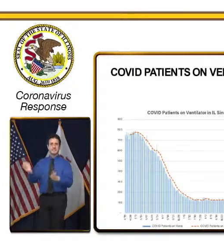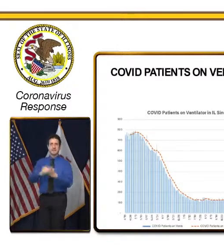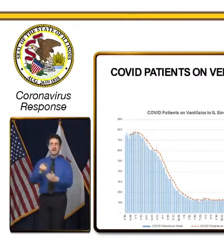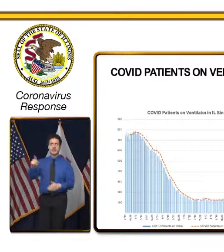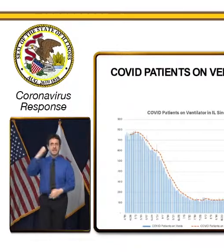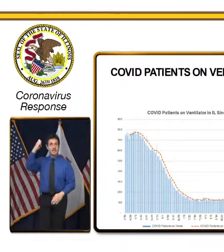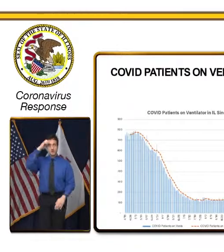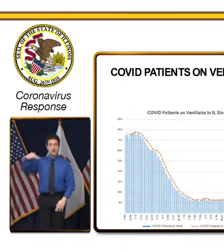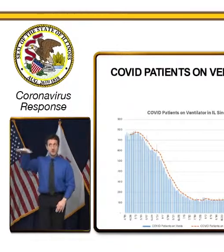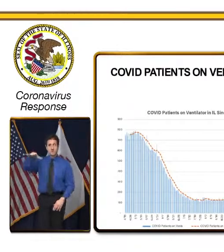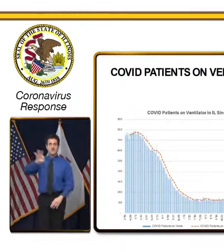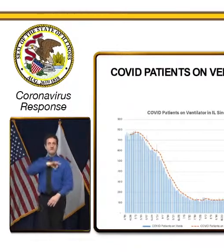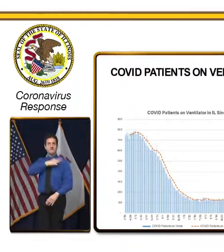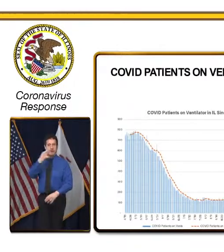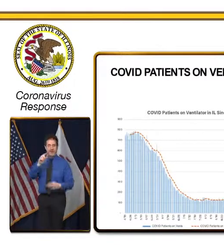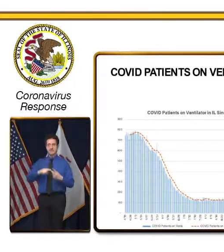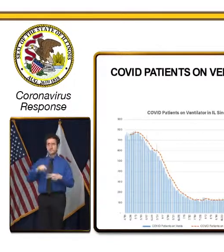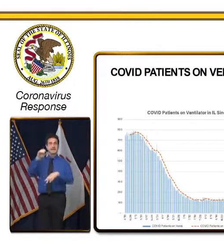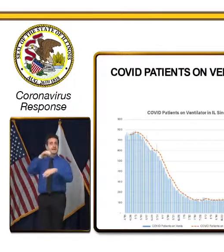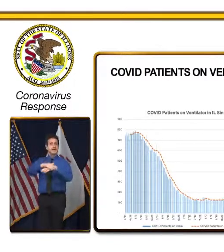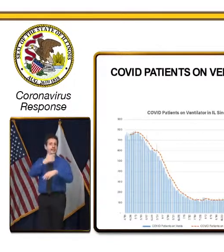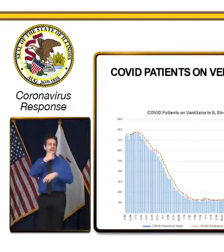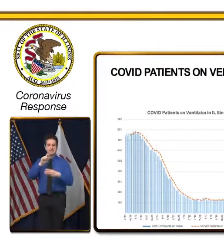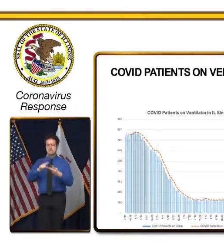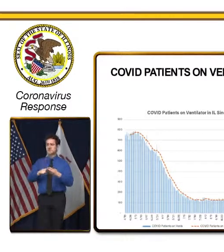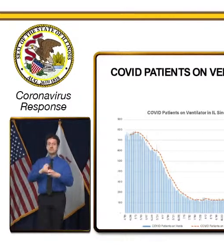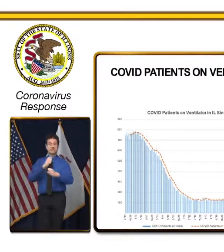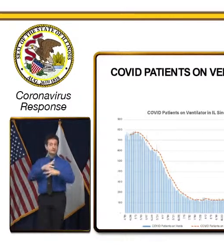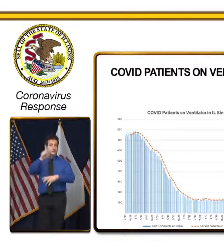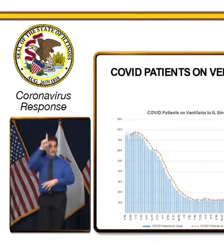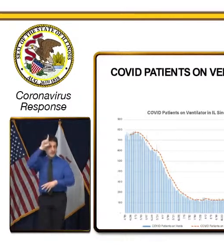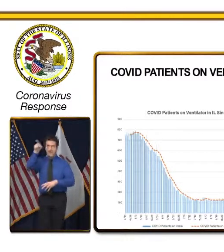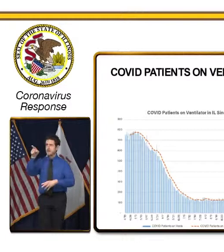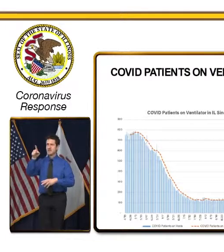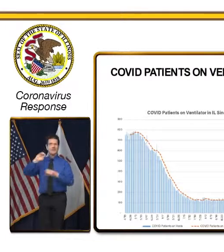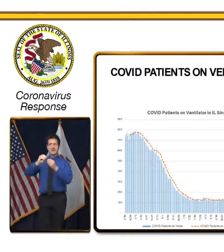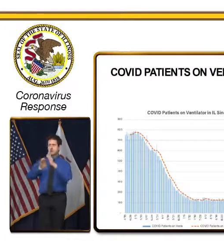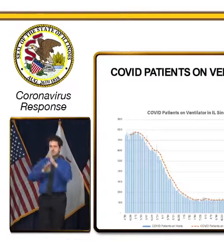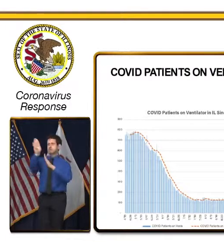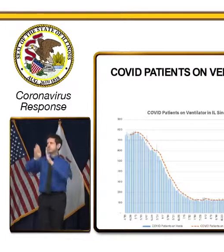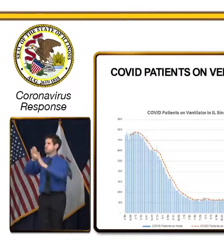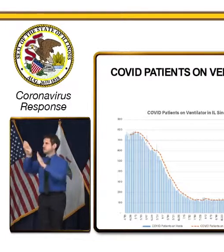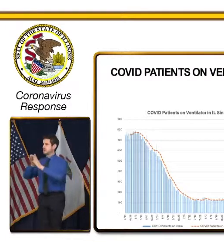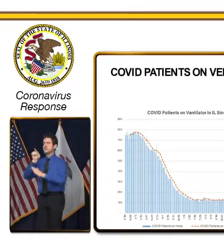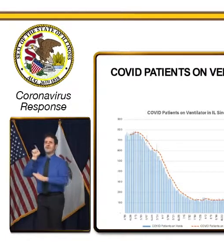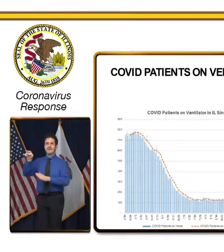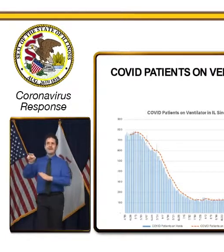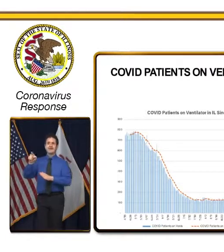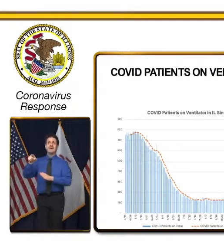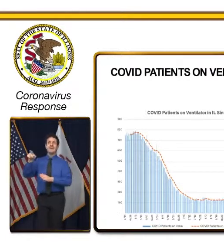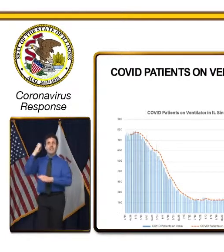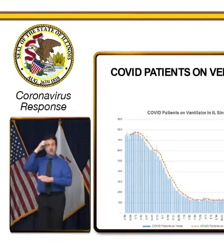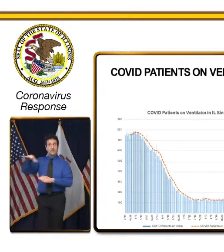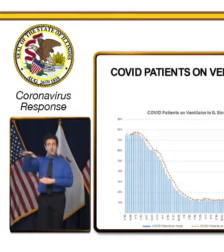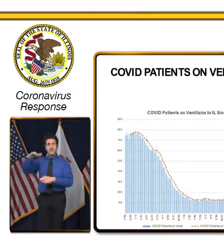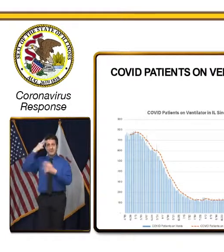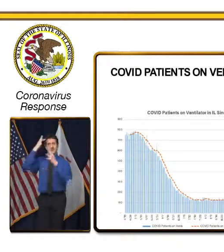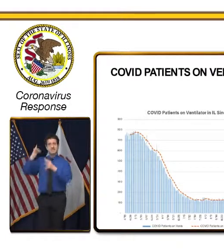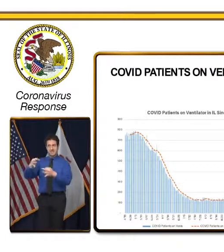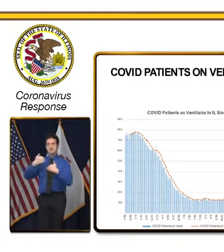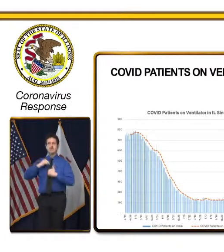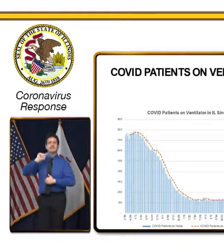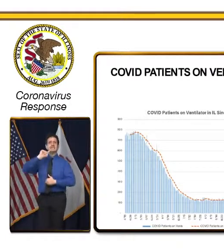France, England, and Germany are rising at such a quick pace that they're resorting to much more